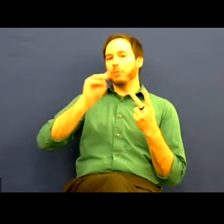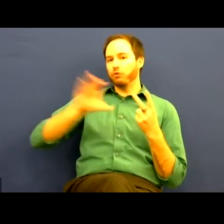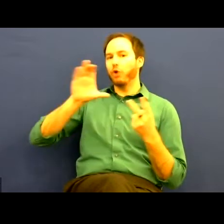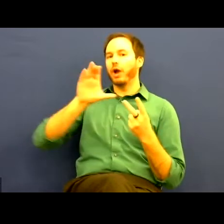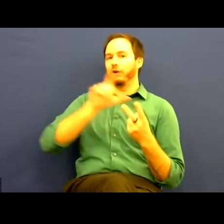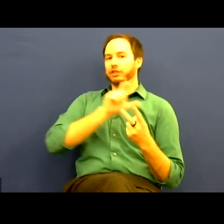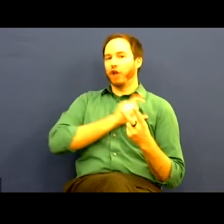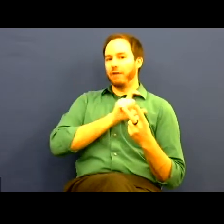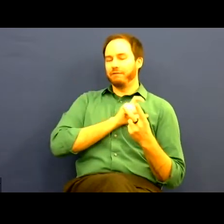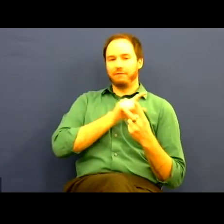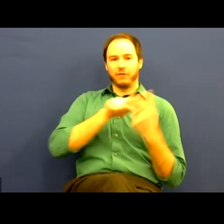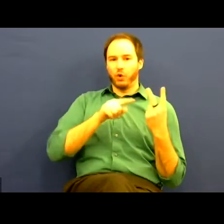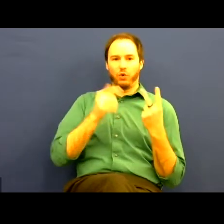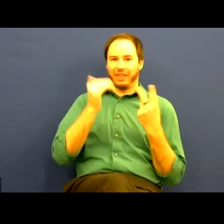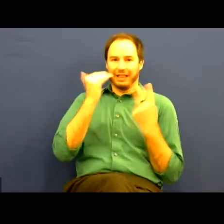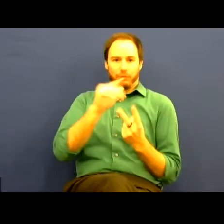Sheriffs.